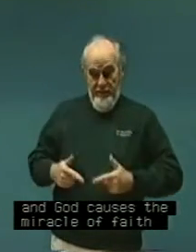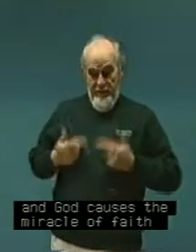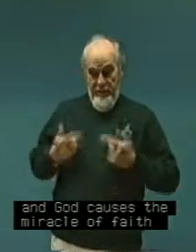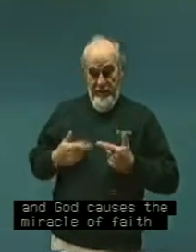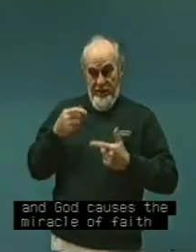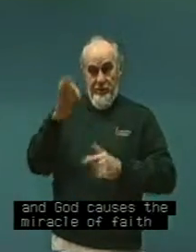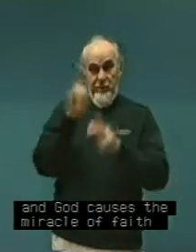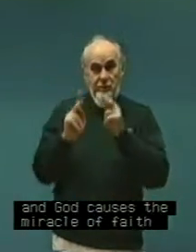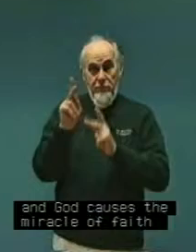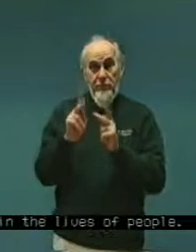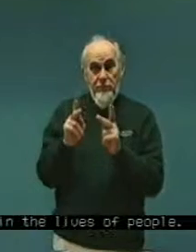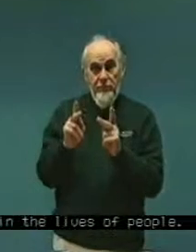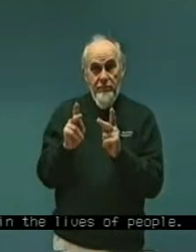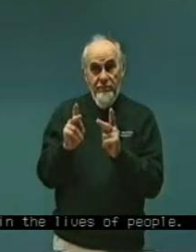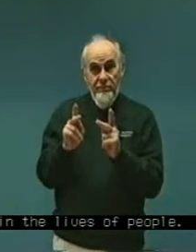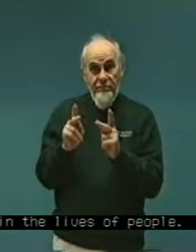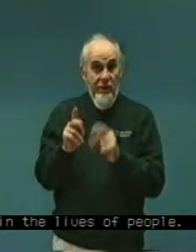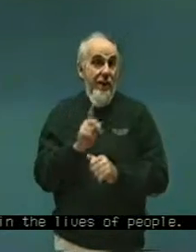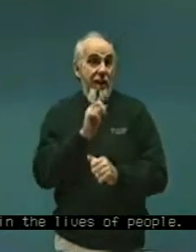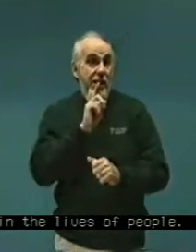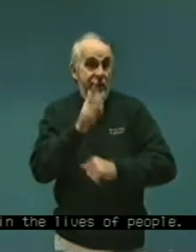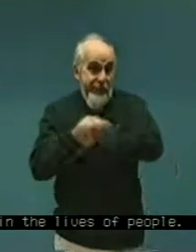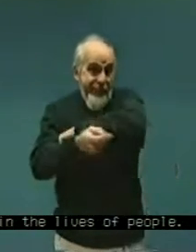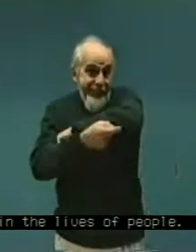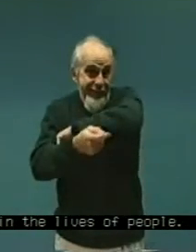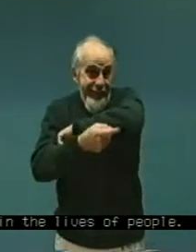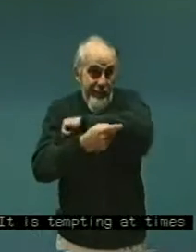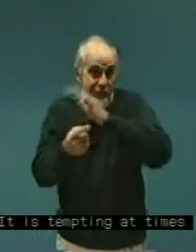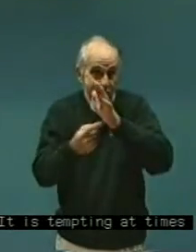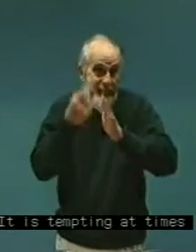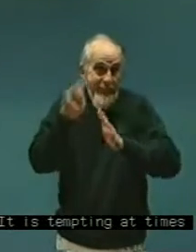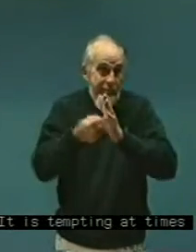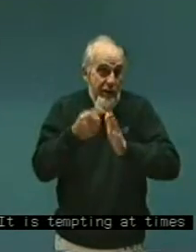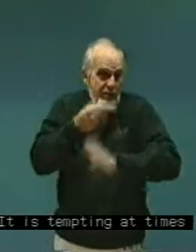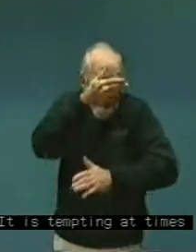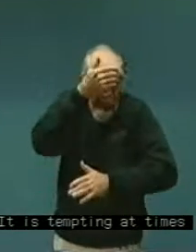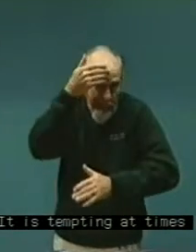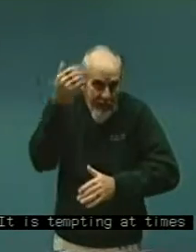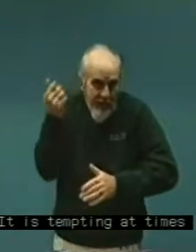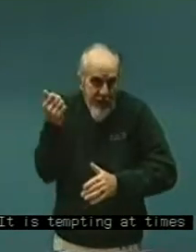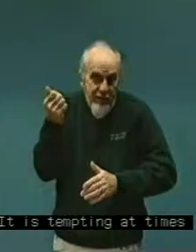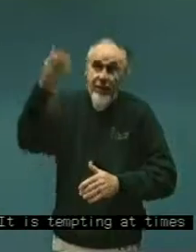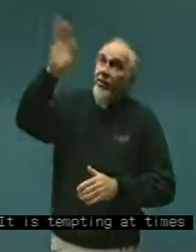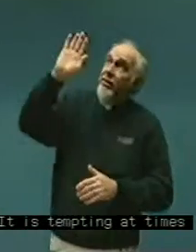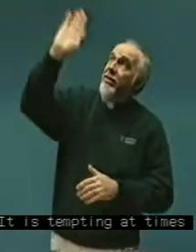faith in the lives of people. It is tempting at times to